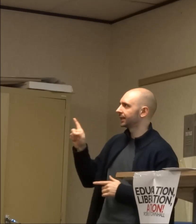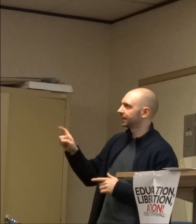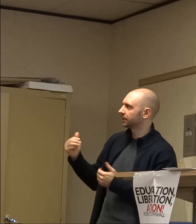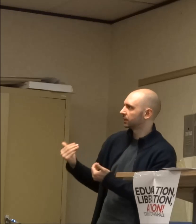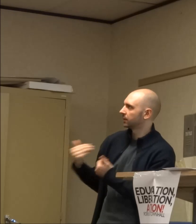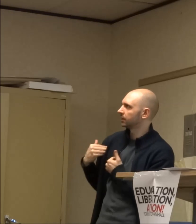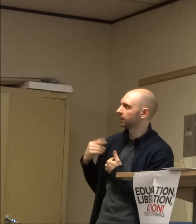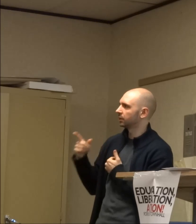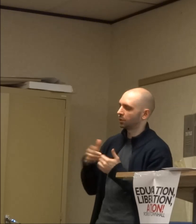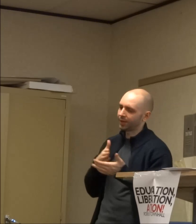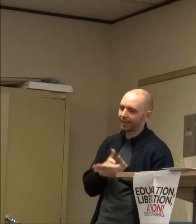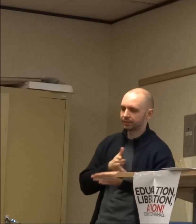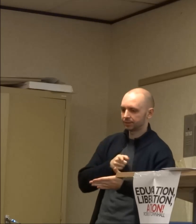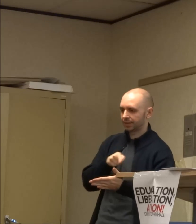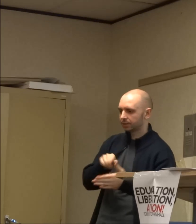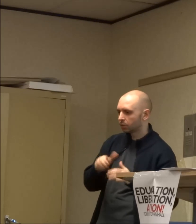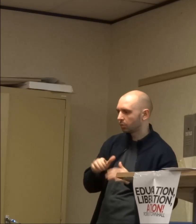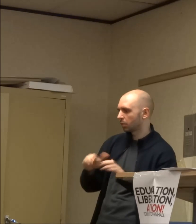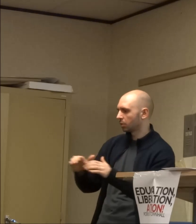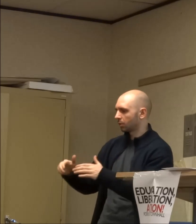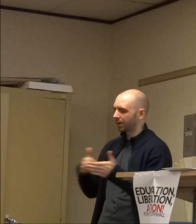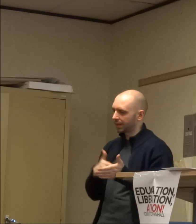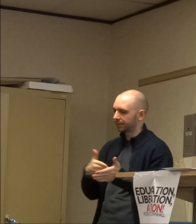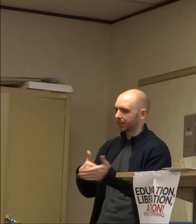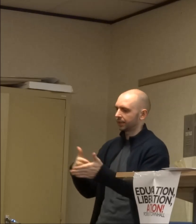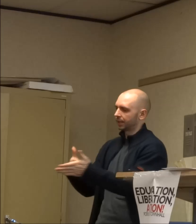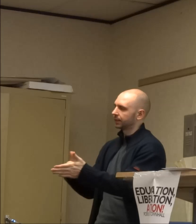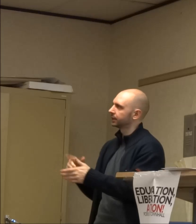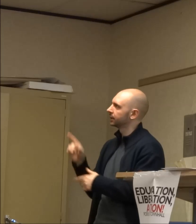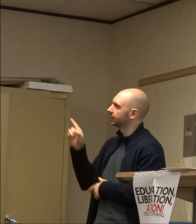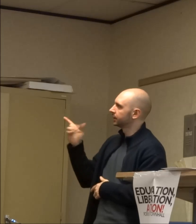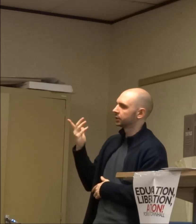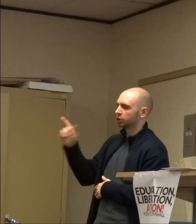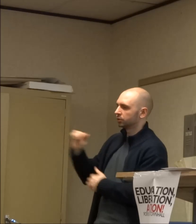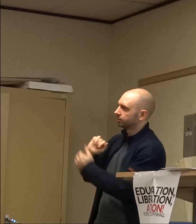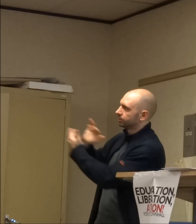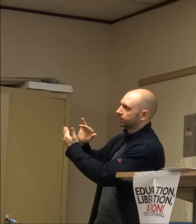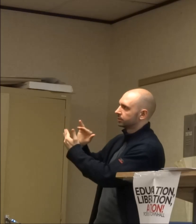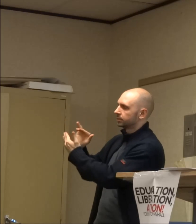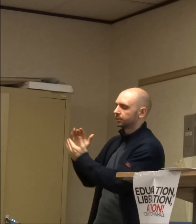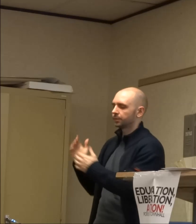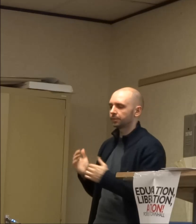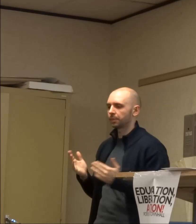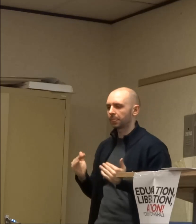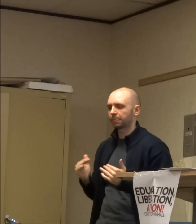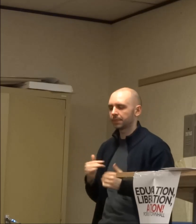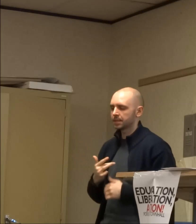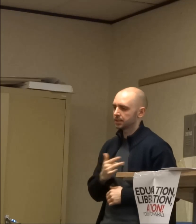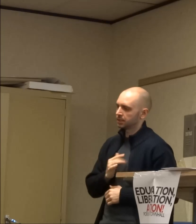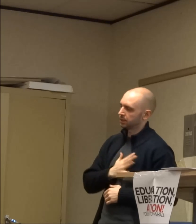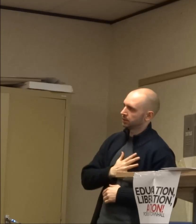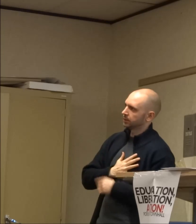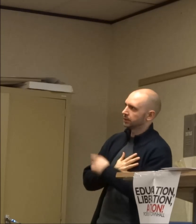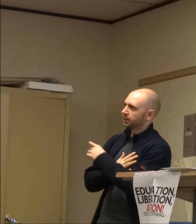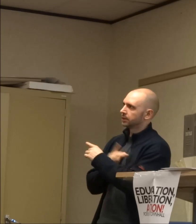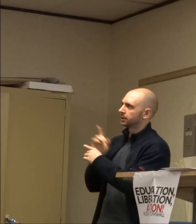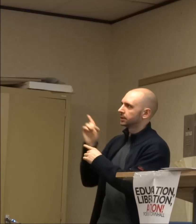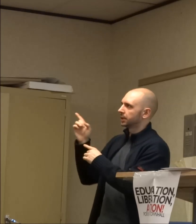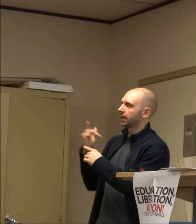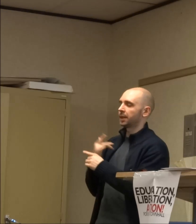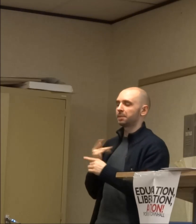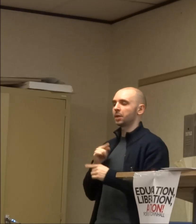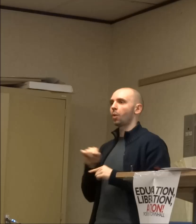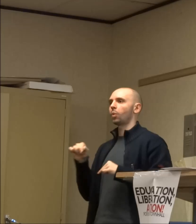and homophobia. What is really disheartening and violent is the university's constant boasting about the so-called diversity of this